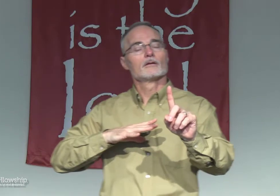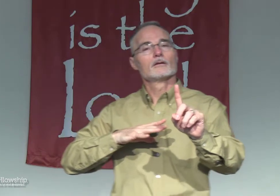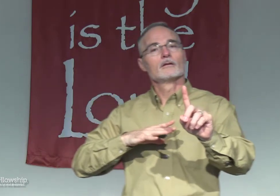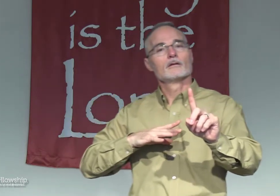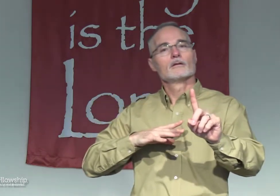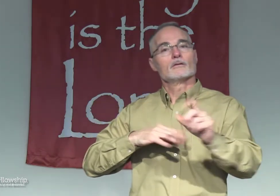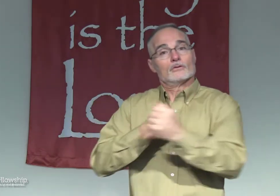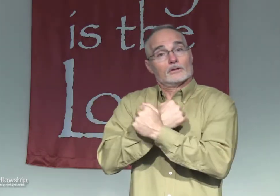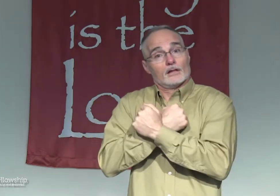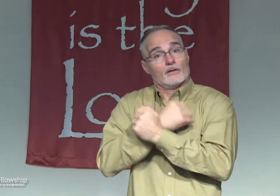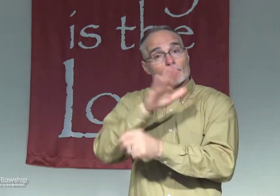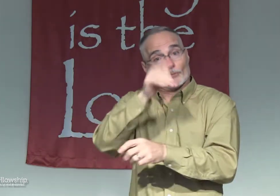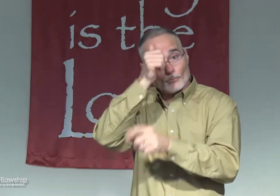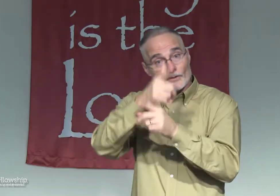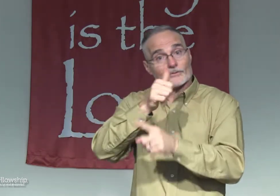maybe you say, well, I haven't yet.